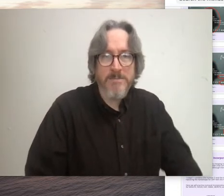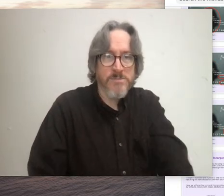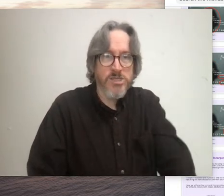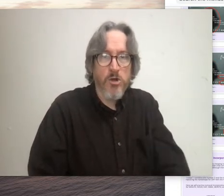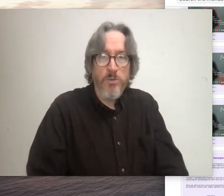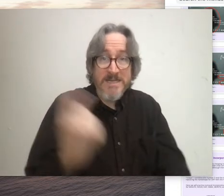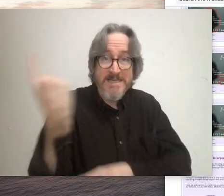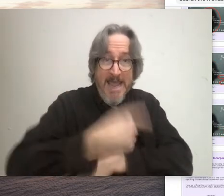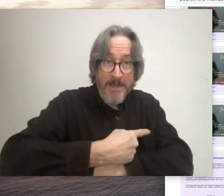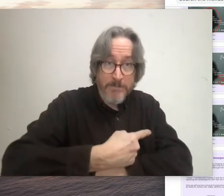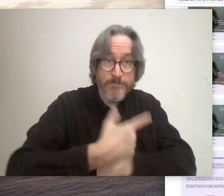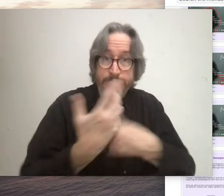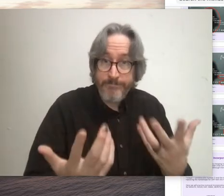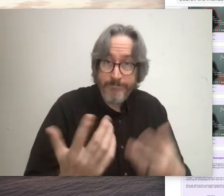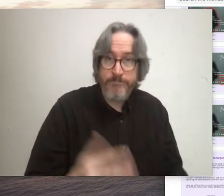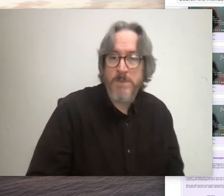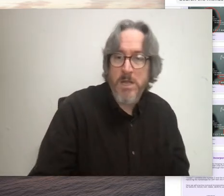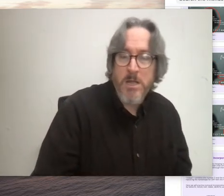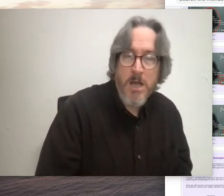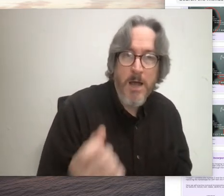All right, so we did day.